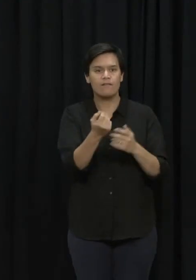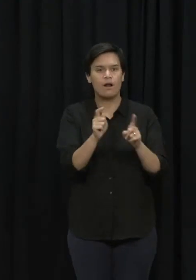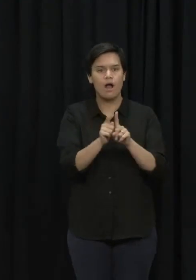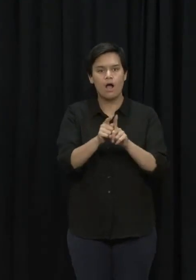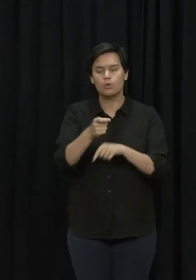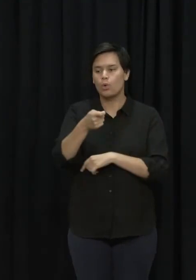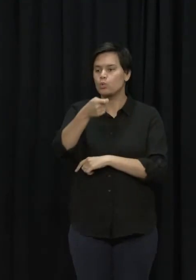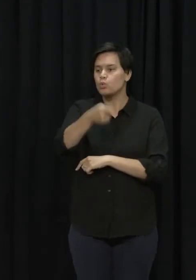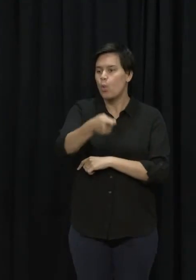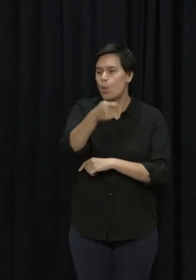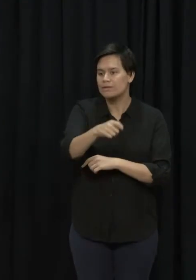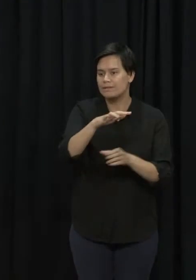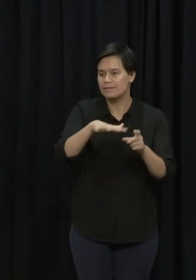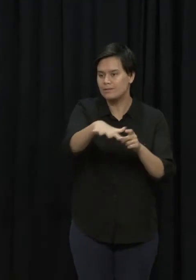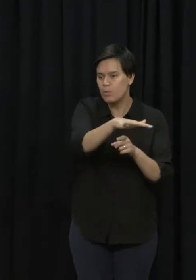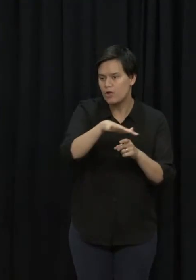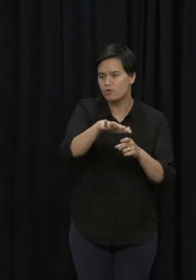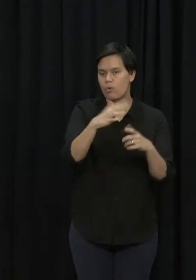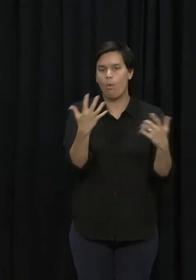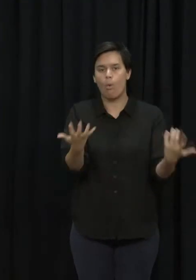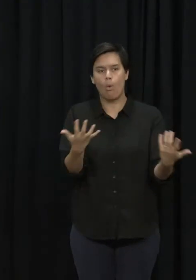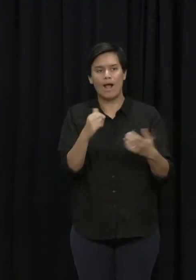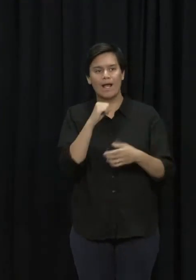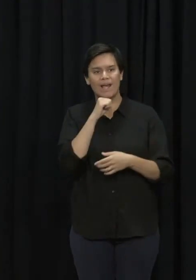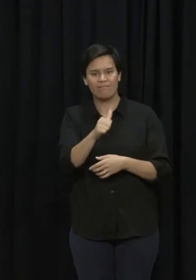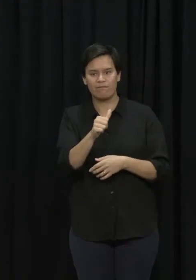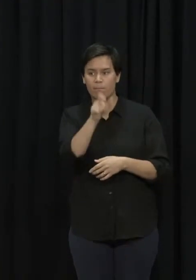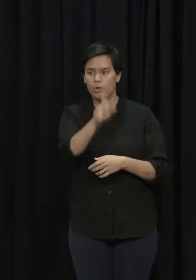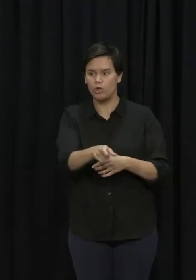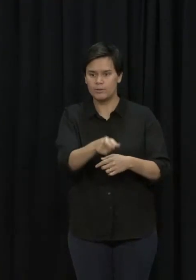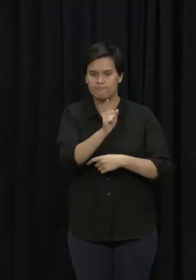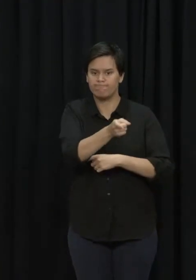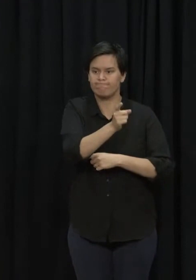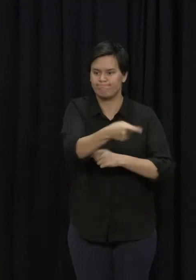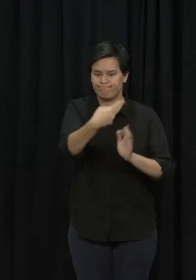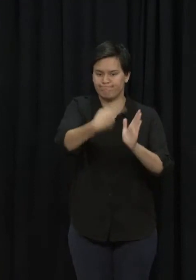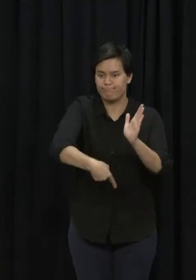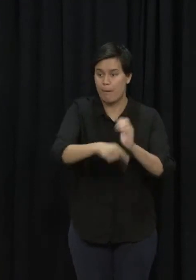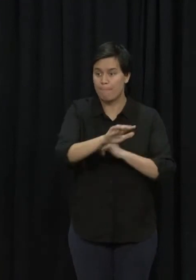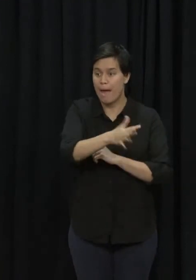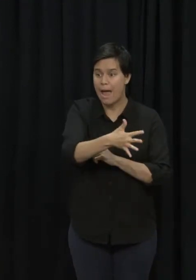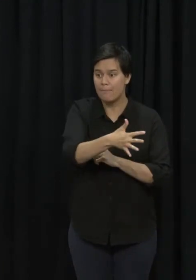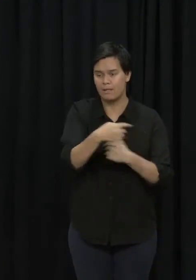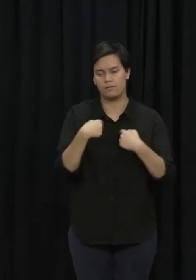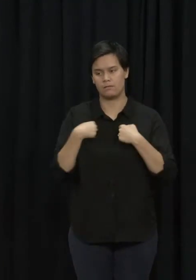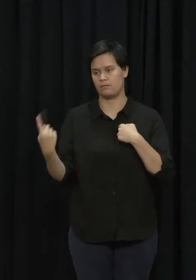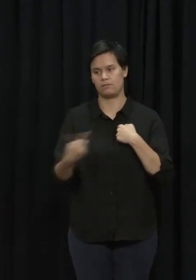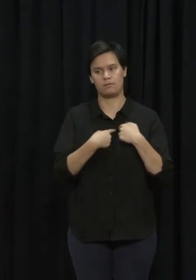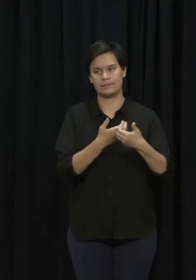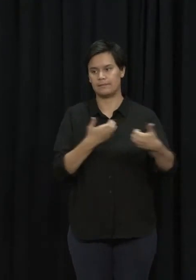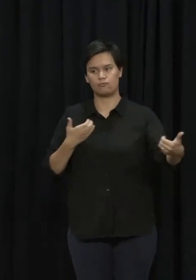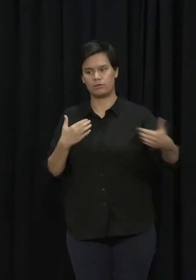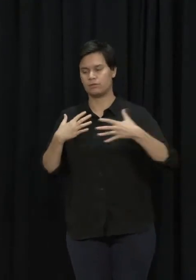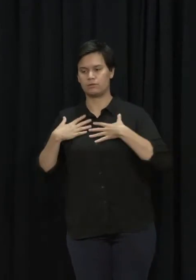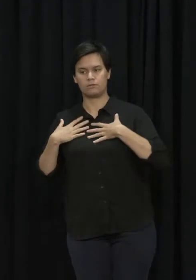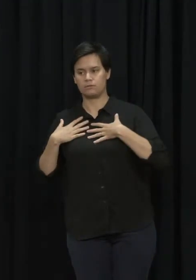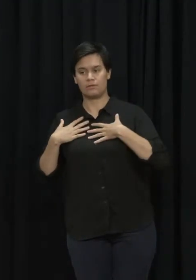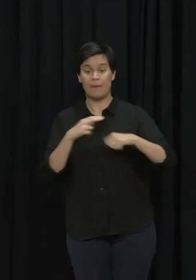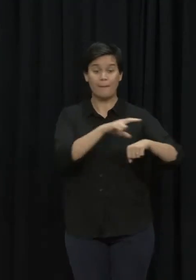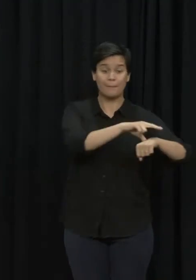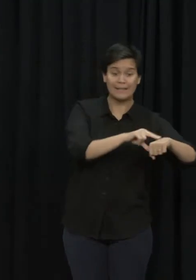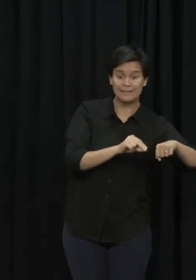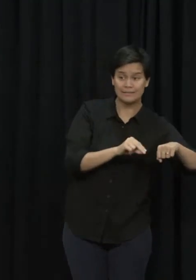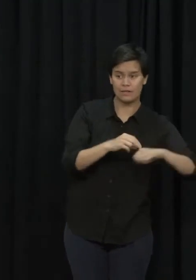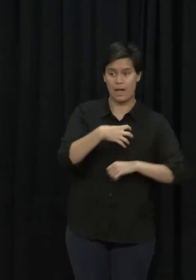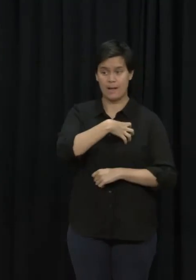someone should be arrested or prosecuted, we rightly so have the independence between politicians and police, and I need to